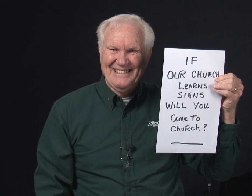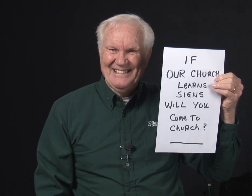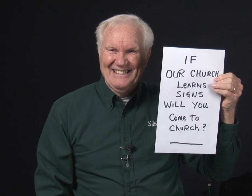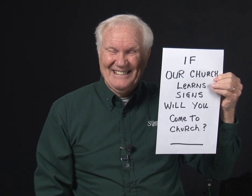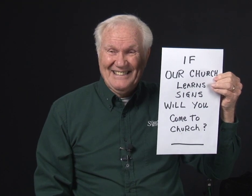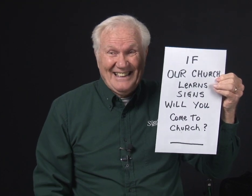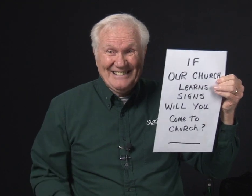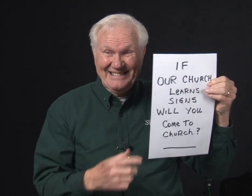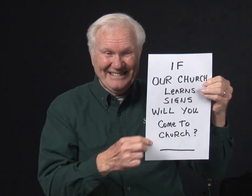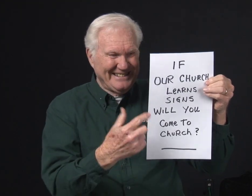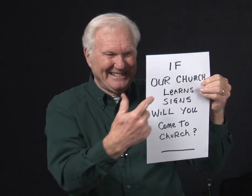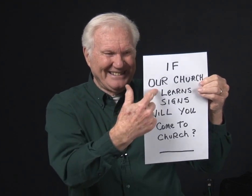I say,